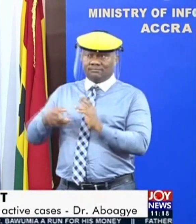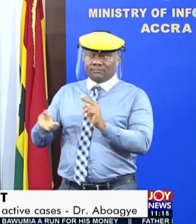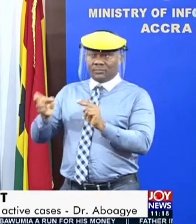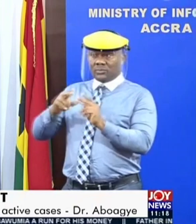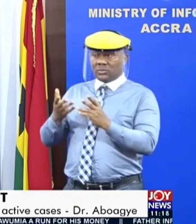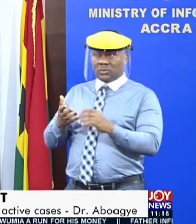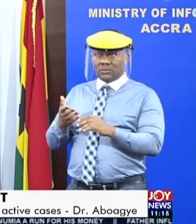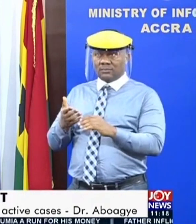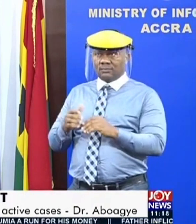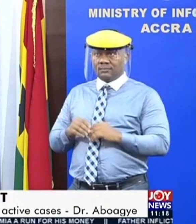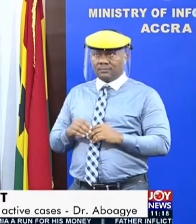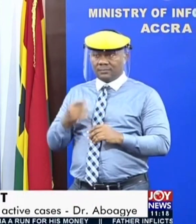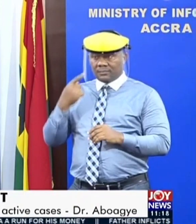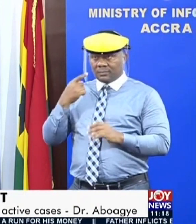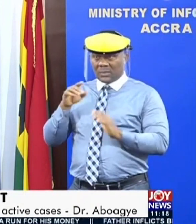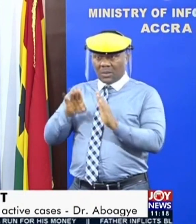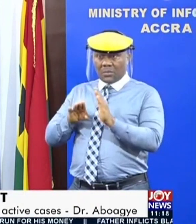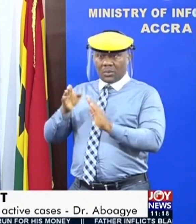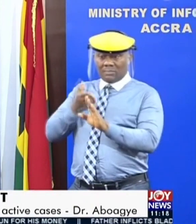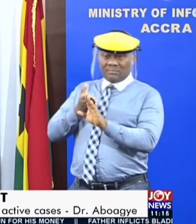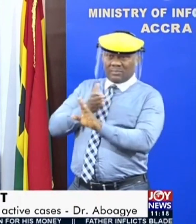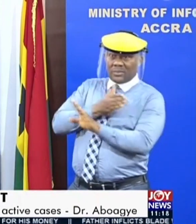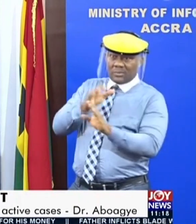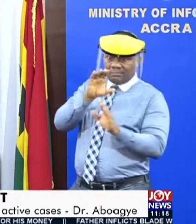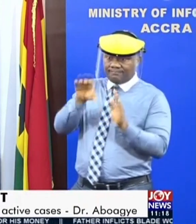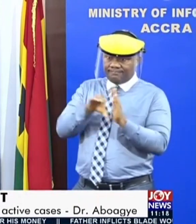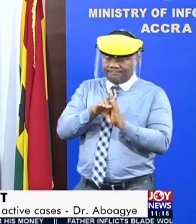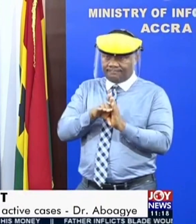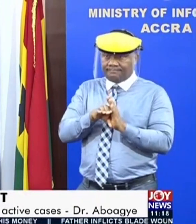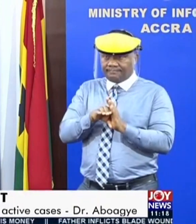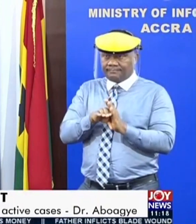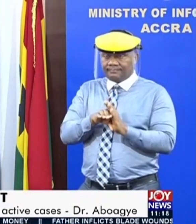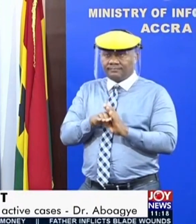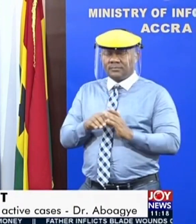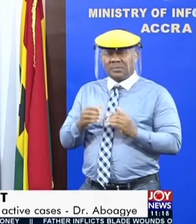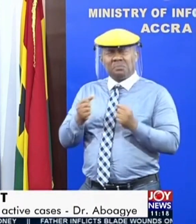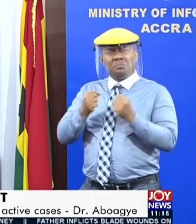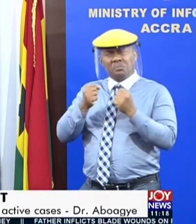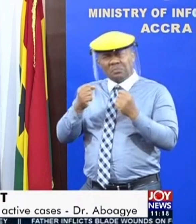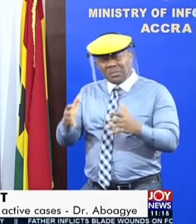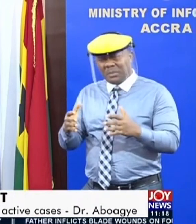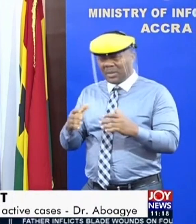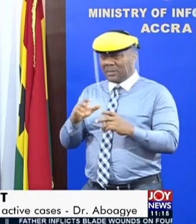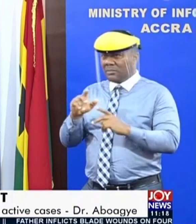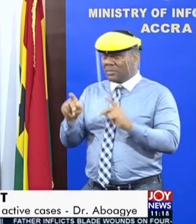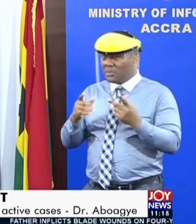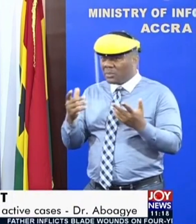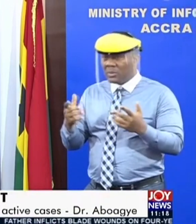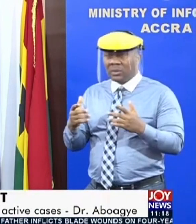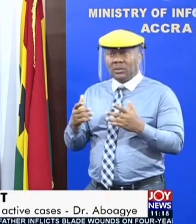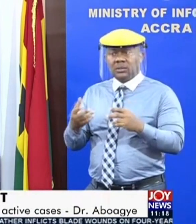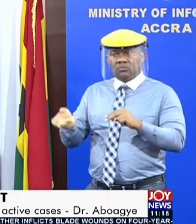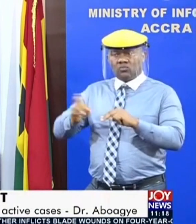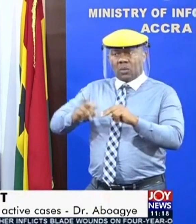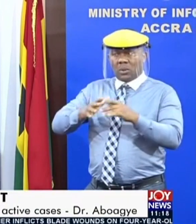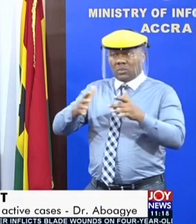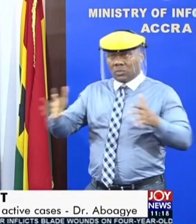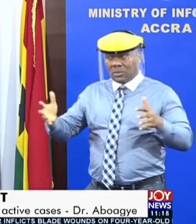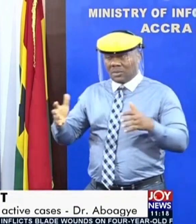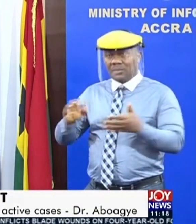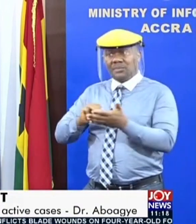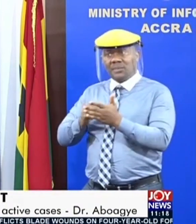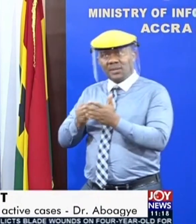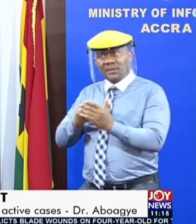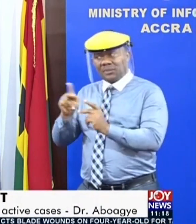at the sharp graph I showed earlier, you see where we peaked, where we had a lot of numbers going up, that's when you also had the significant number